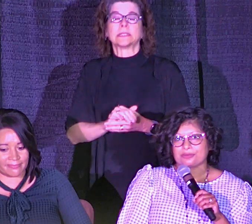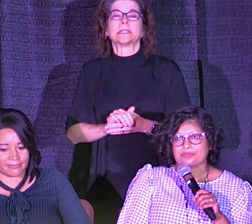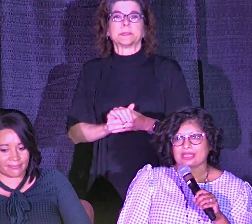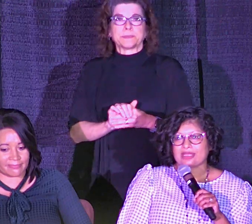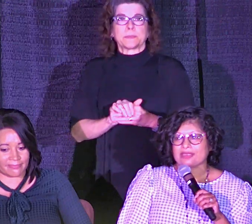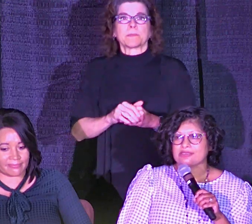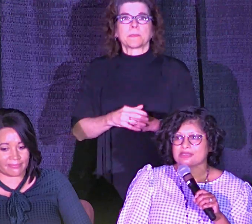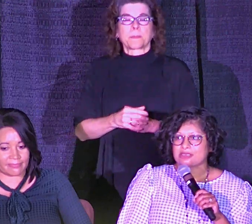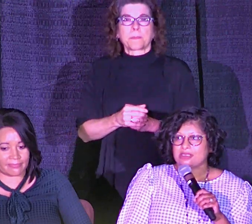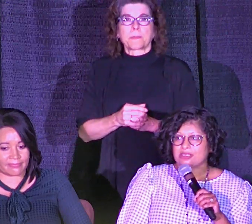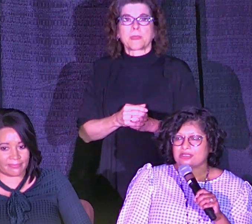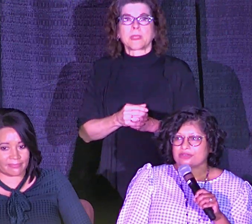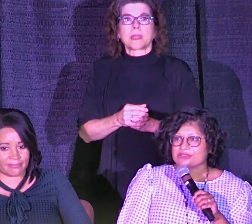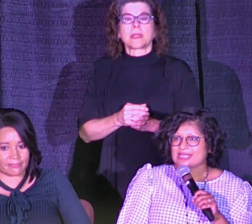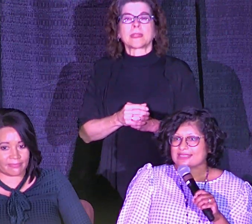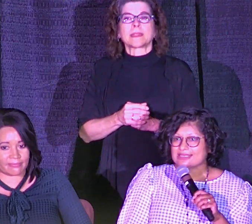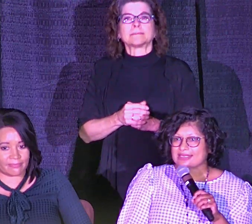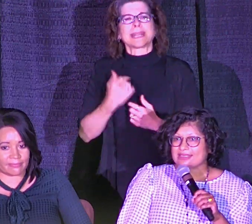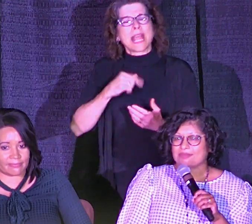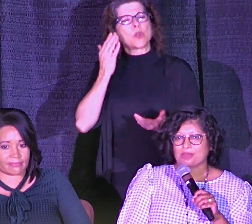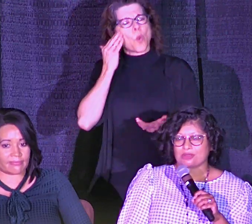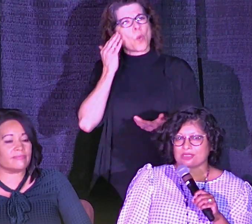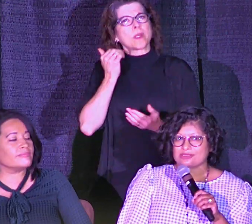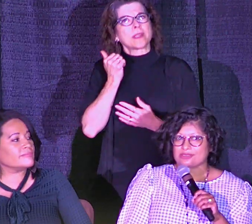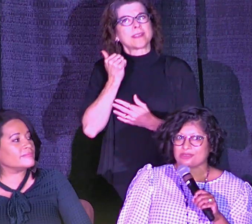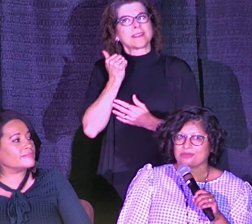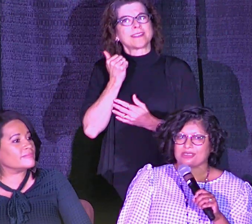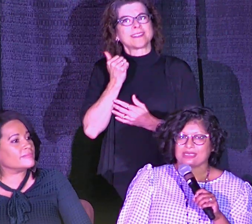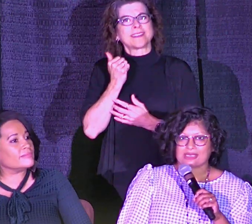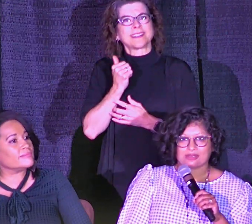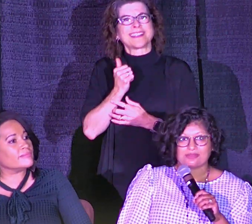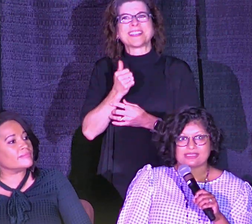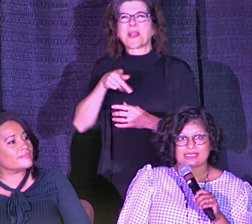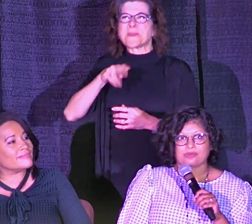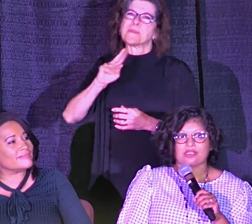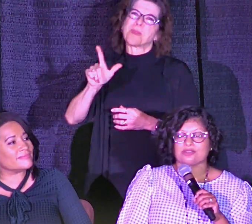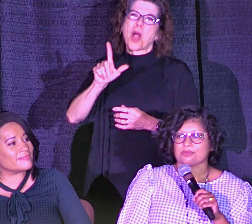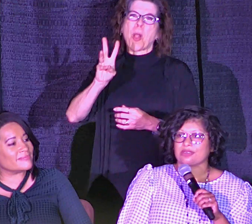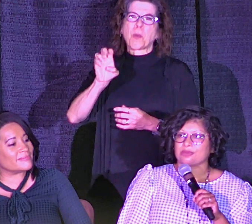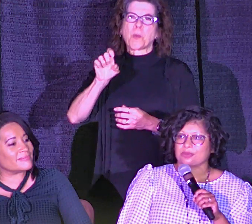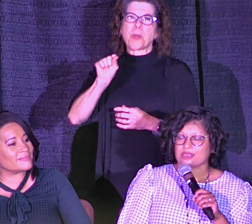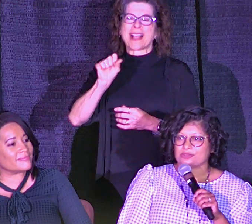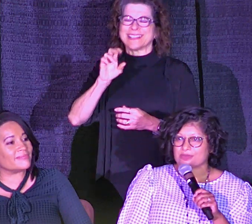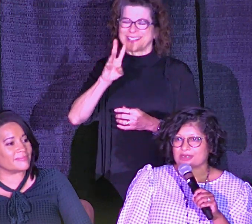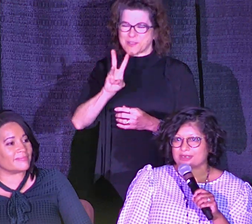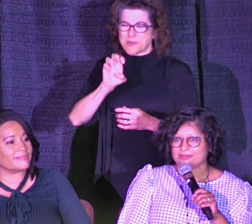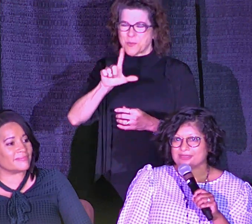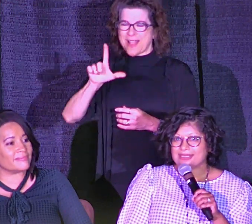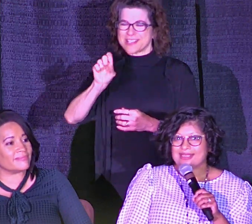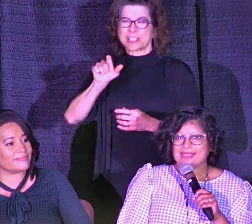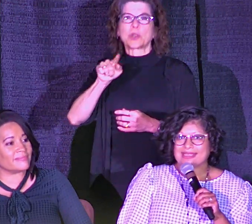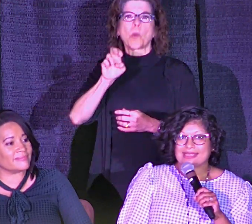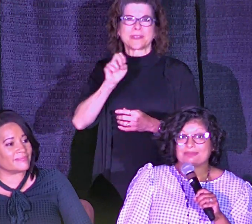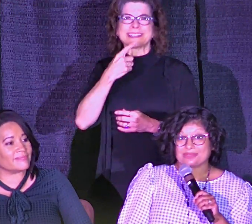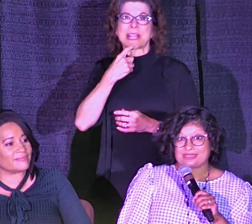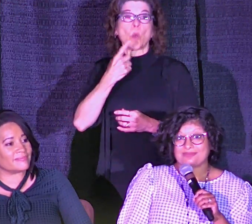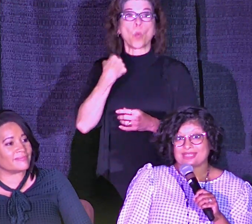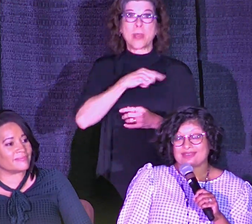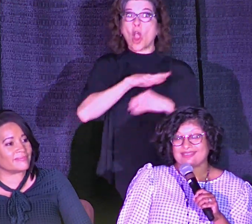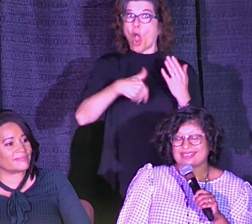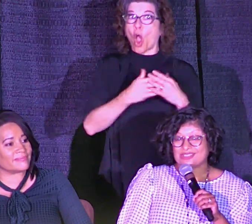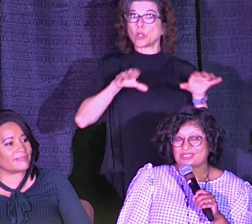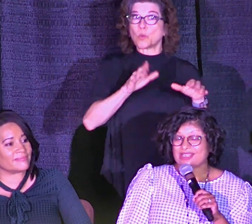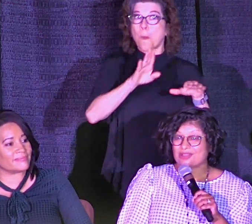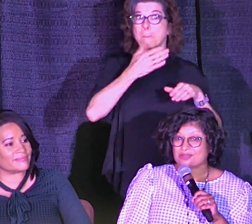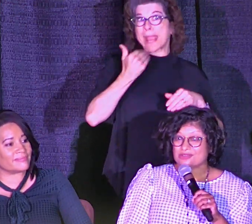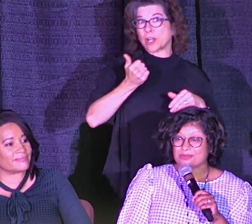know that, you know, there's that saying, Paul Wellstone, and I love the saying, we all do better when we all do better. I believe that.